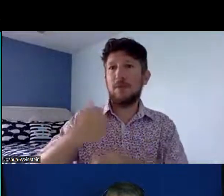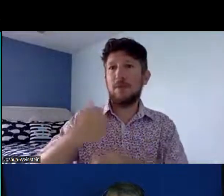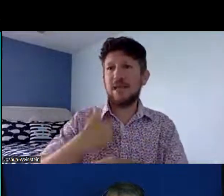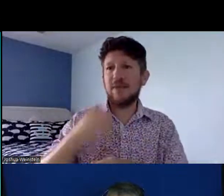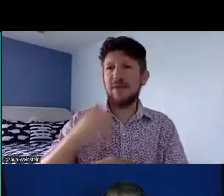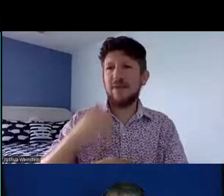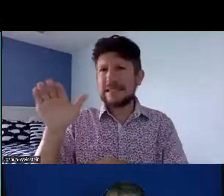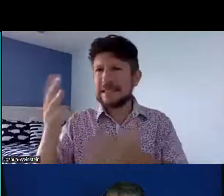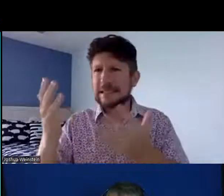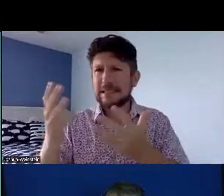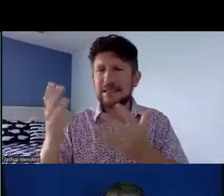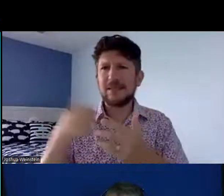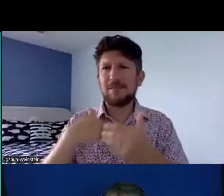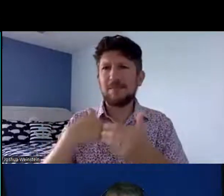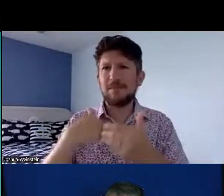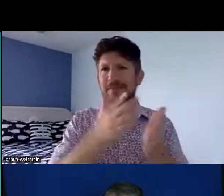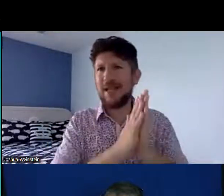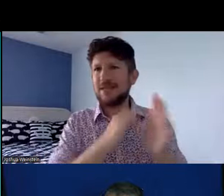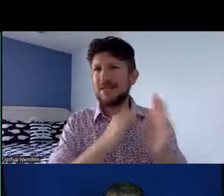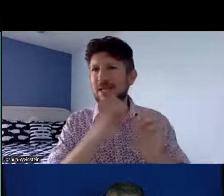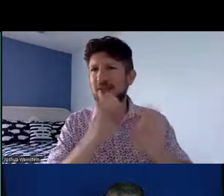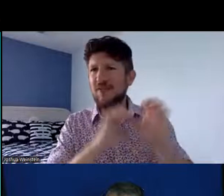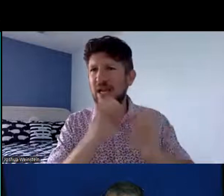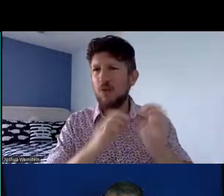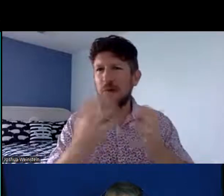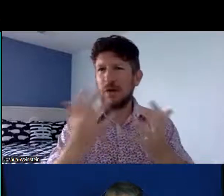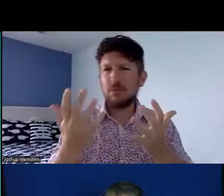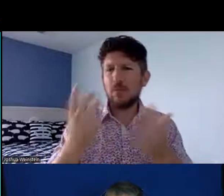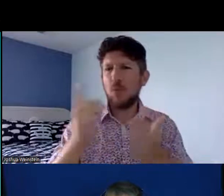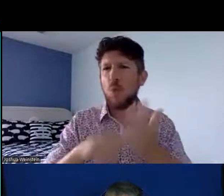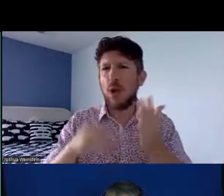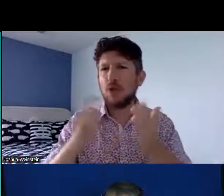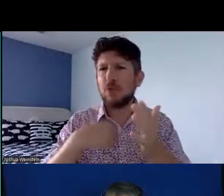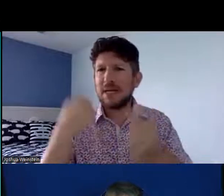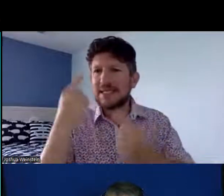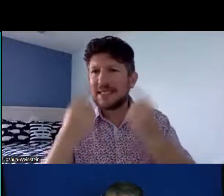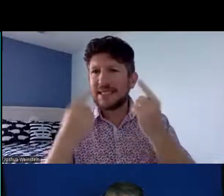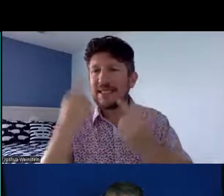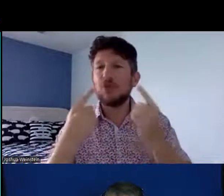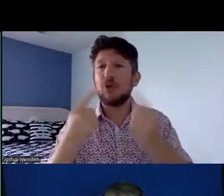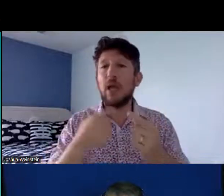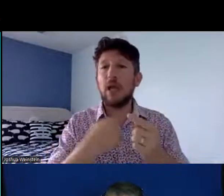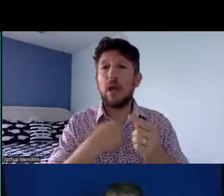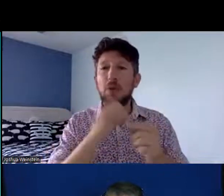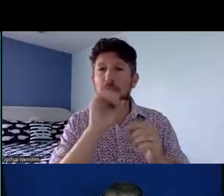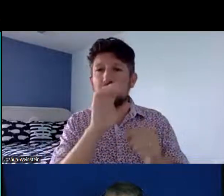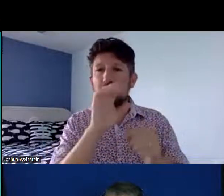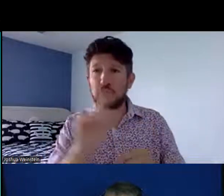Maybe a deaf or hard of hearing professional such as myself. Be a part of that evaluation